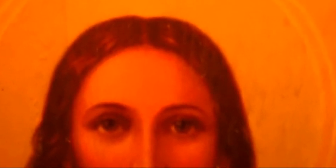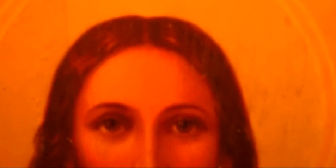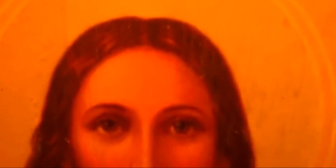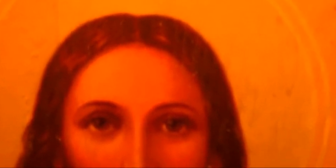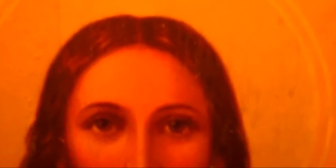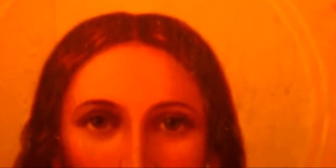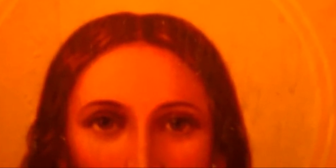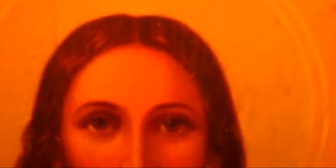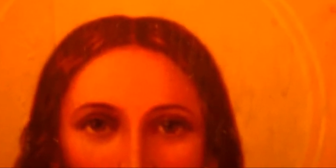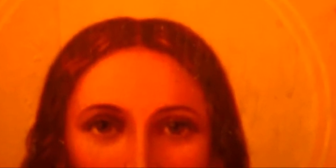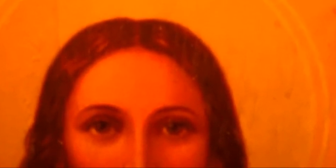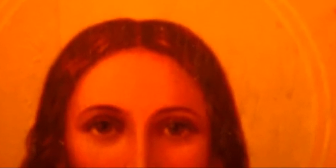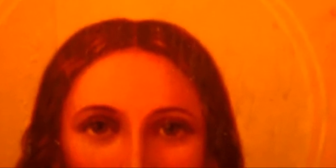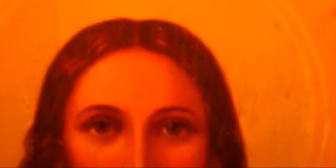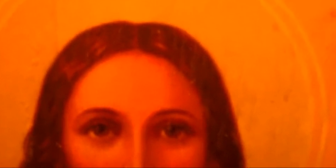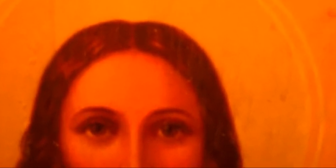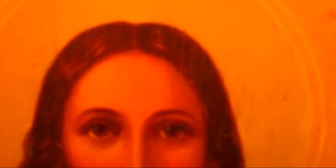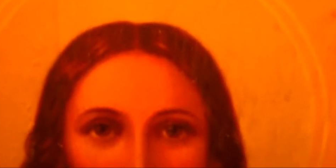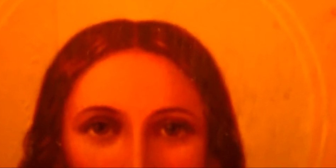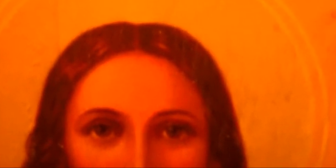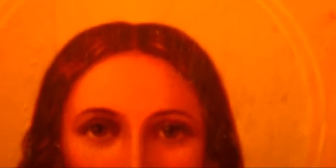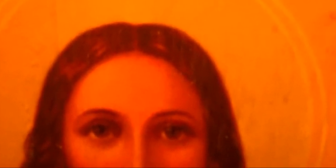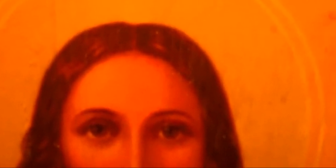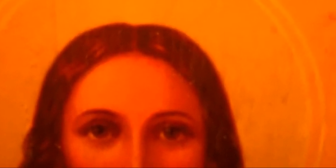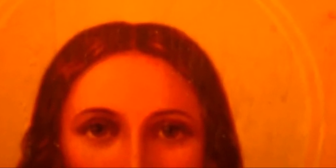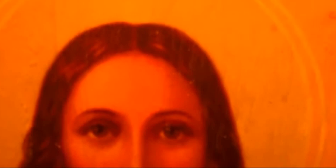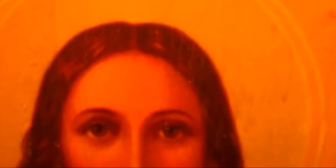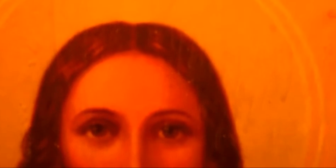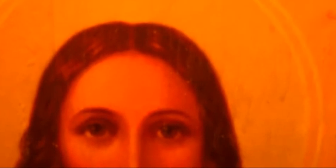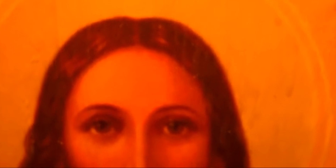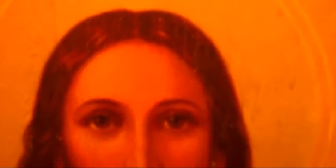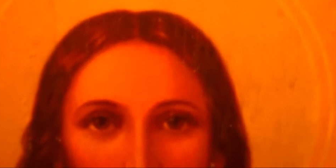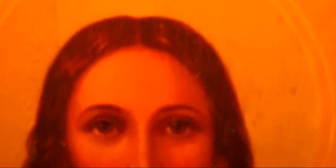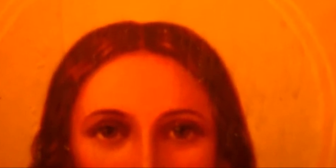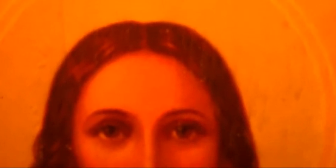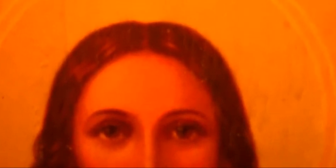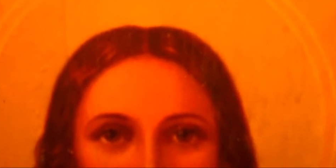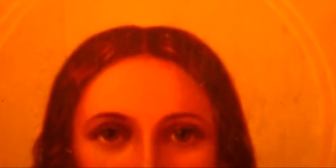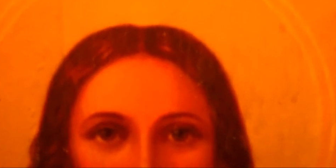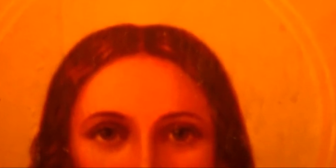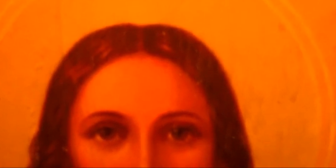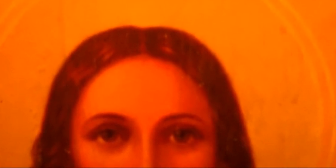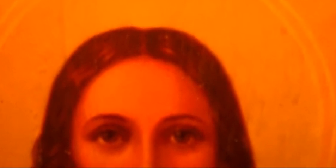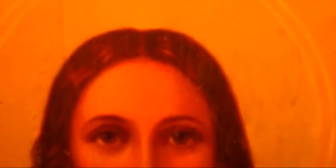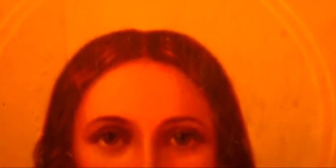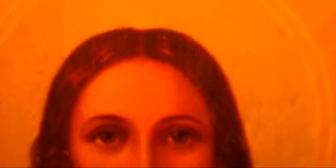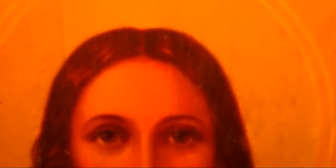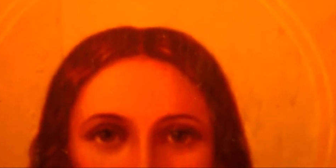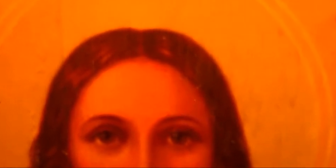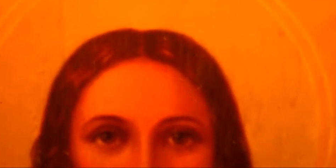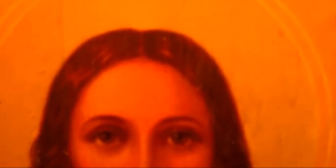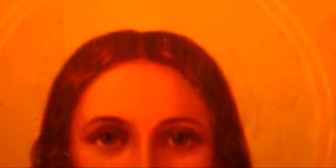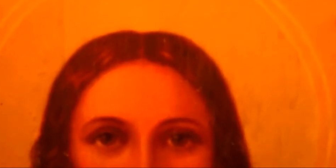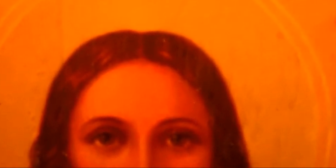You hypocrite! Isaiah was right when he prophesied about you. These people, you honor me, with your